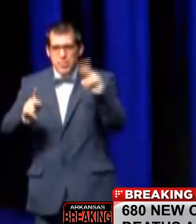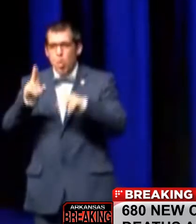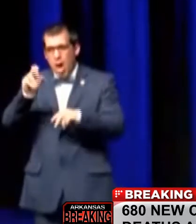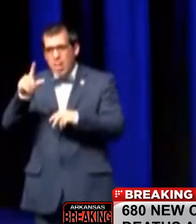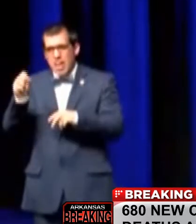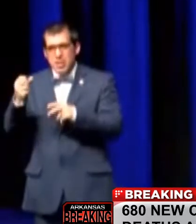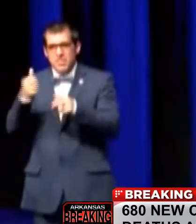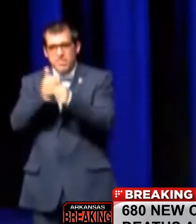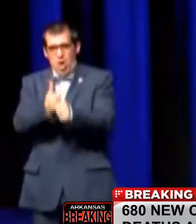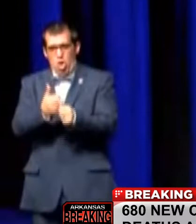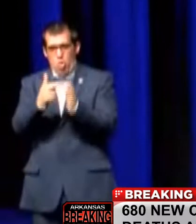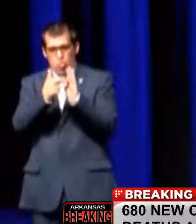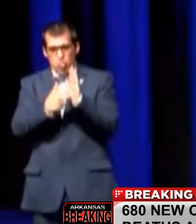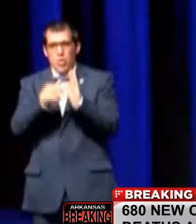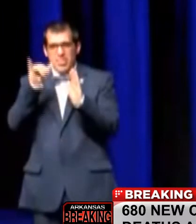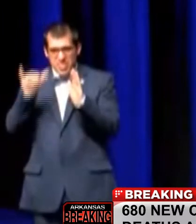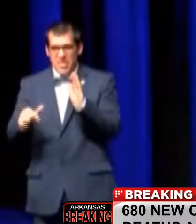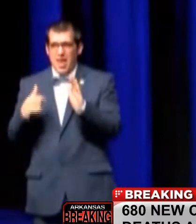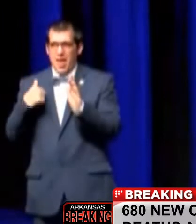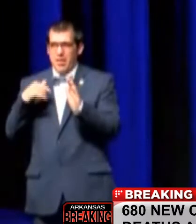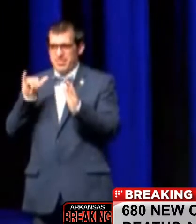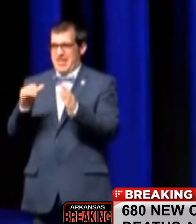the solution, and we ask everybody to do that.